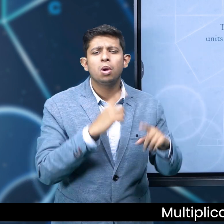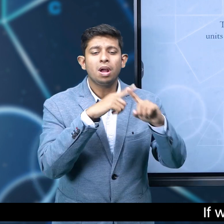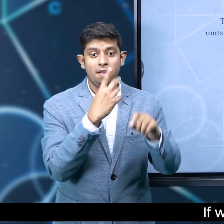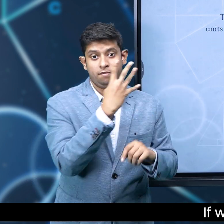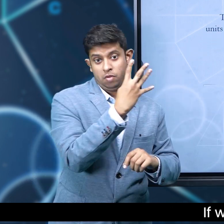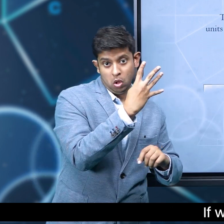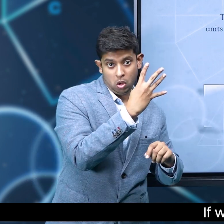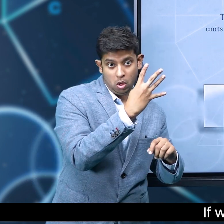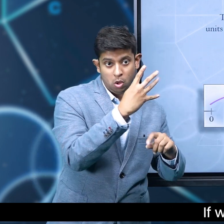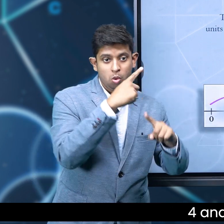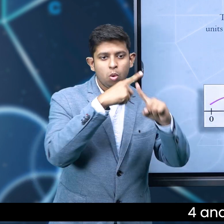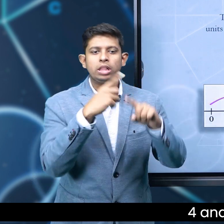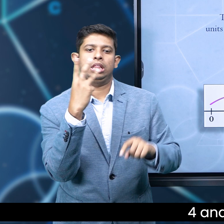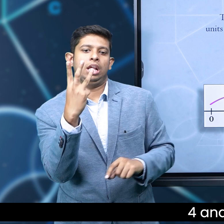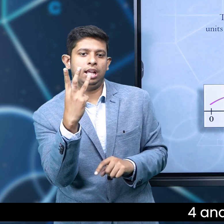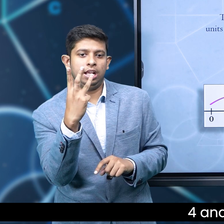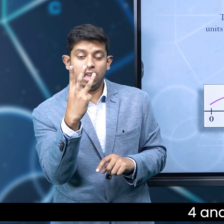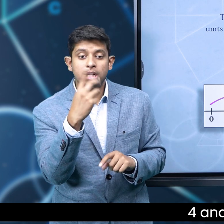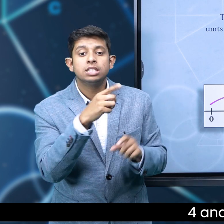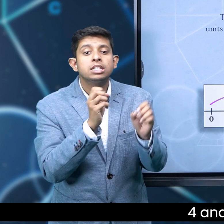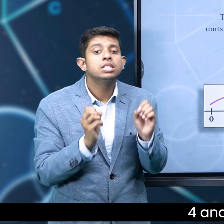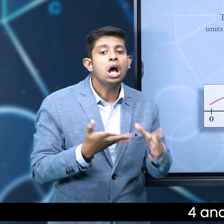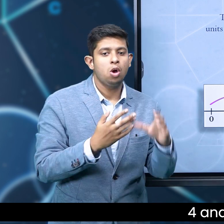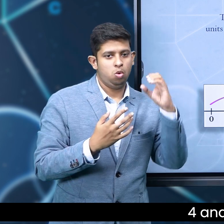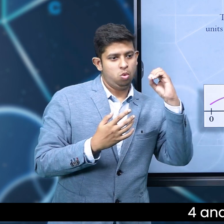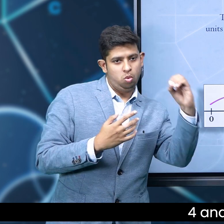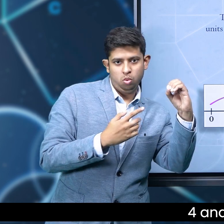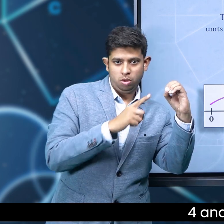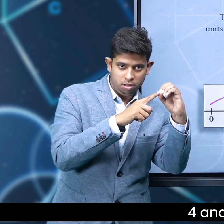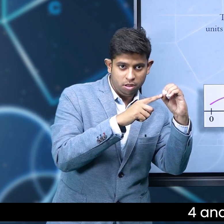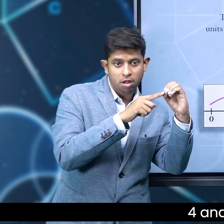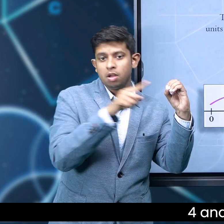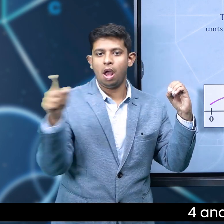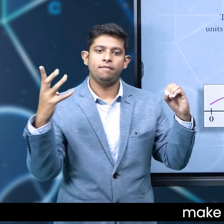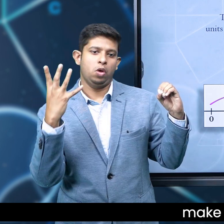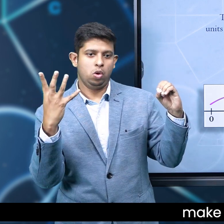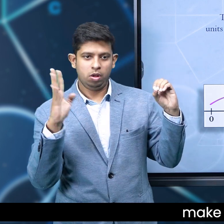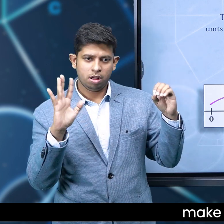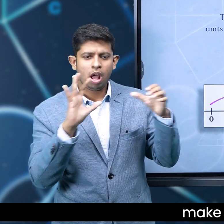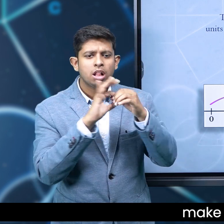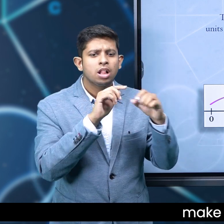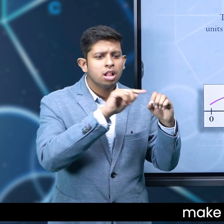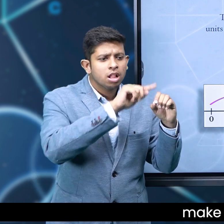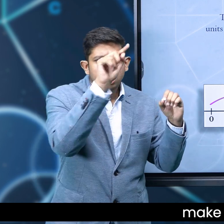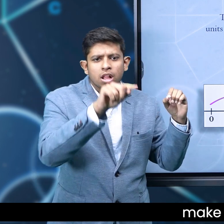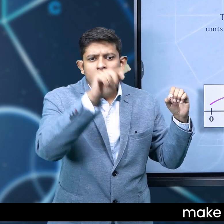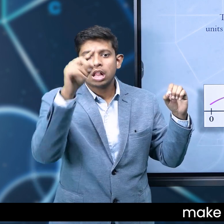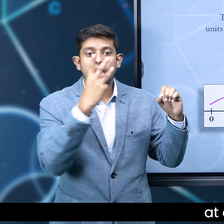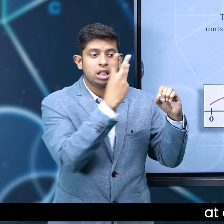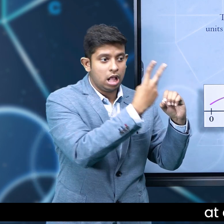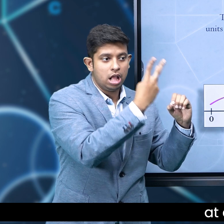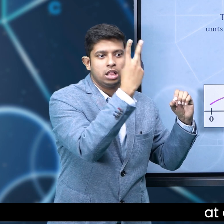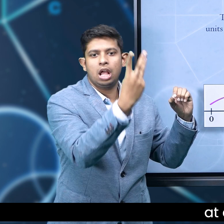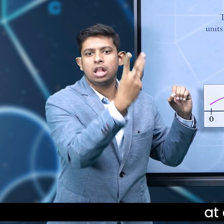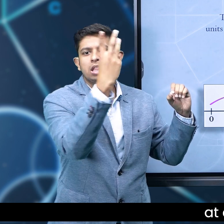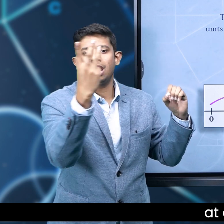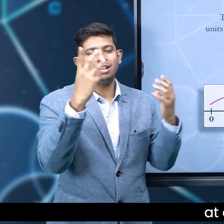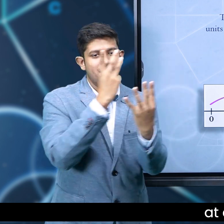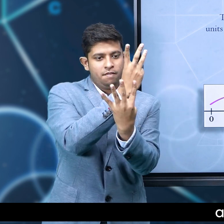If we have to multiply 4 and 3, then start from 0. Make 4 jumps using 3 units at a time to the right as